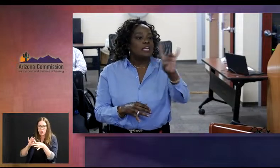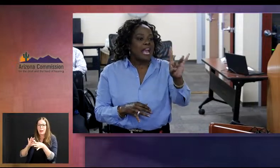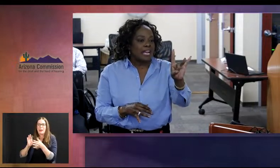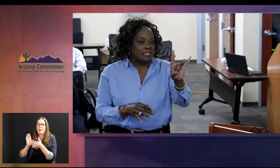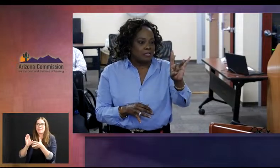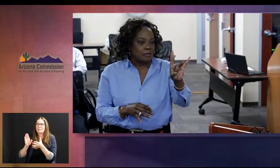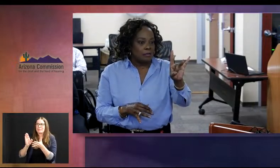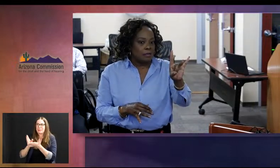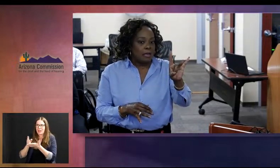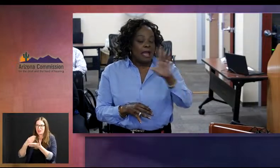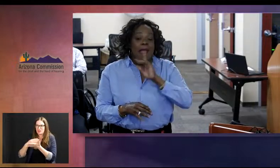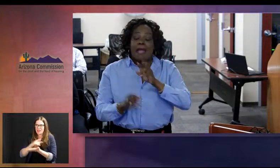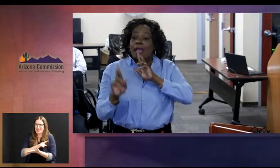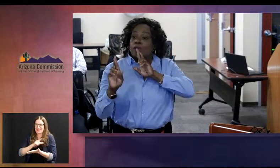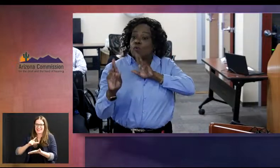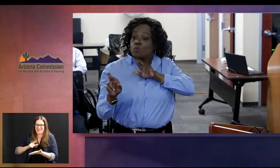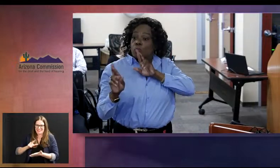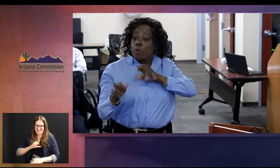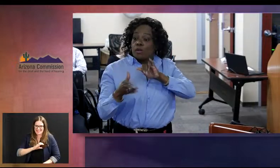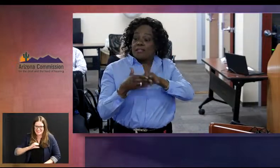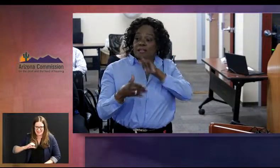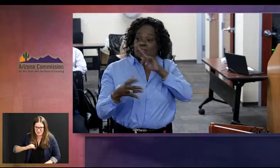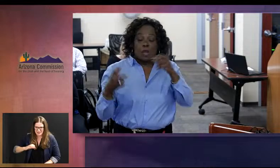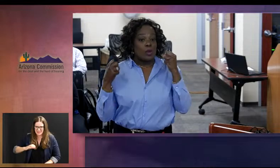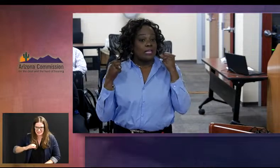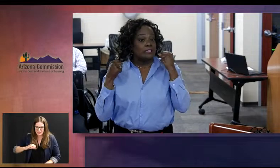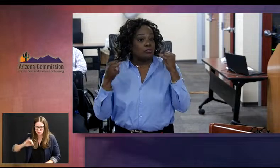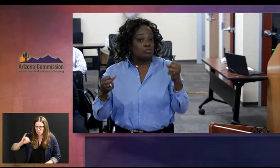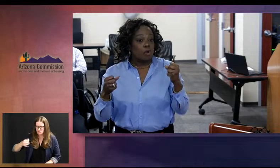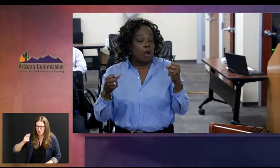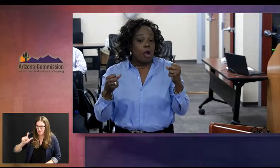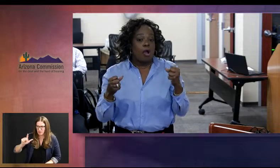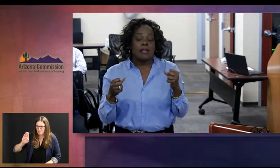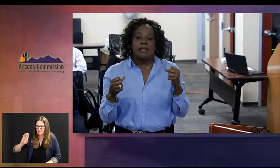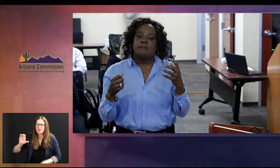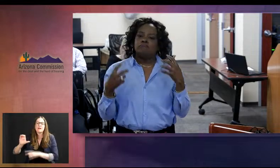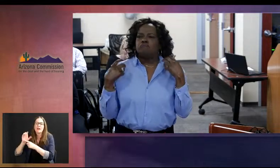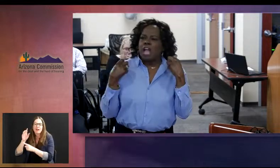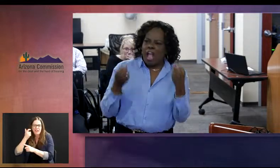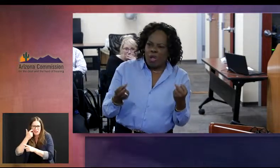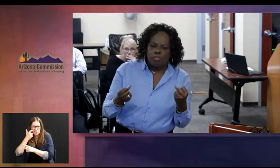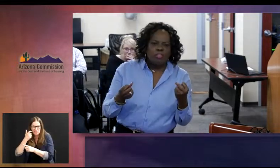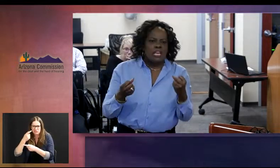did a forecast through 2028 and reported